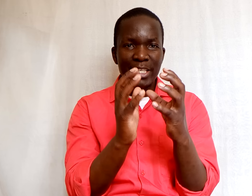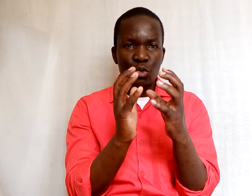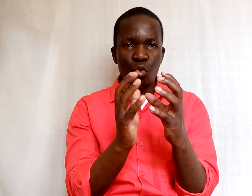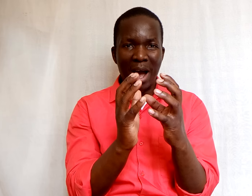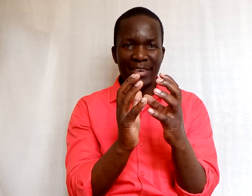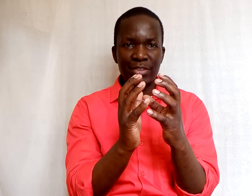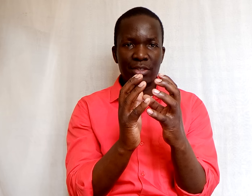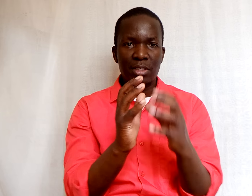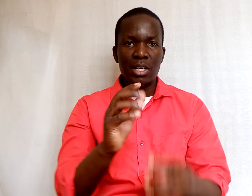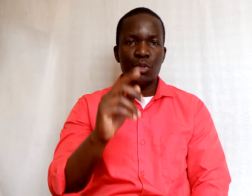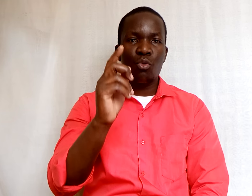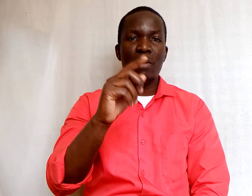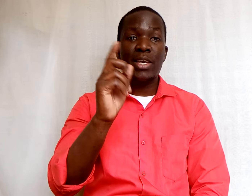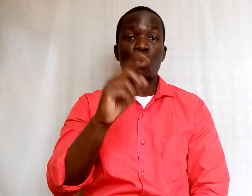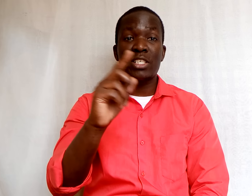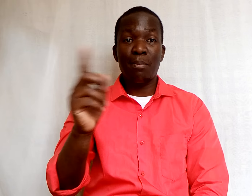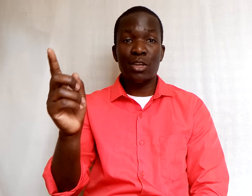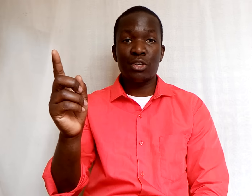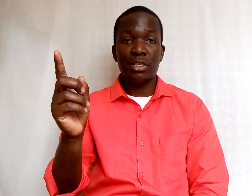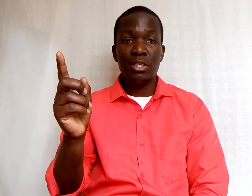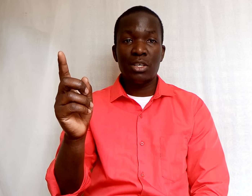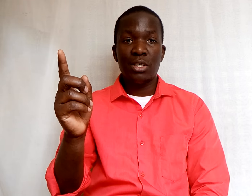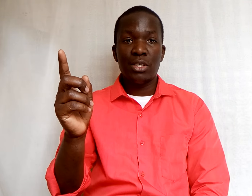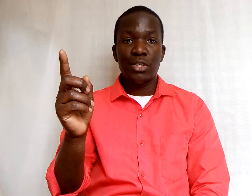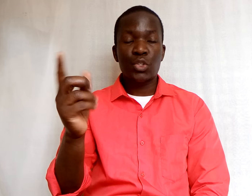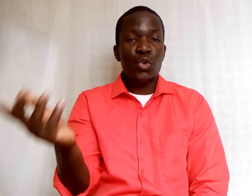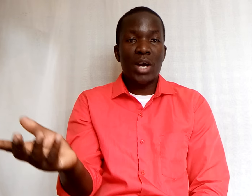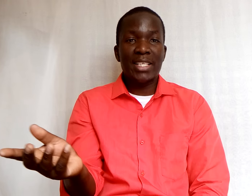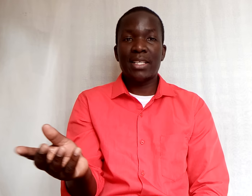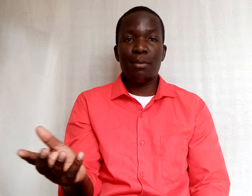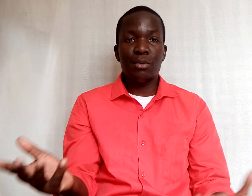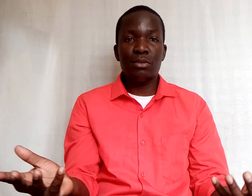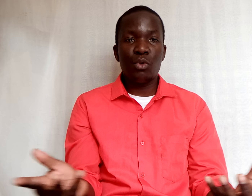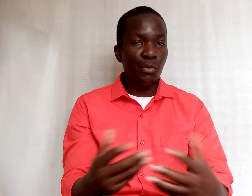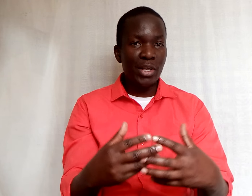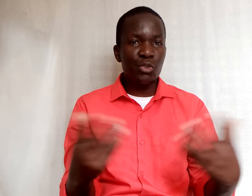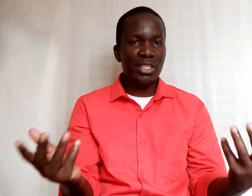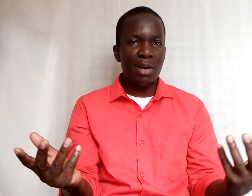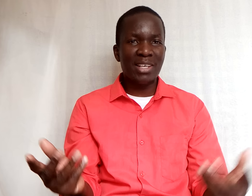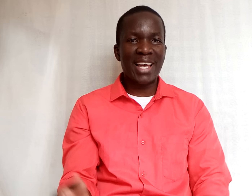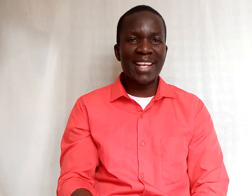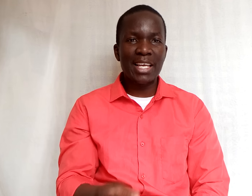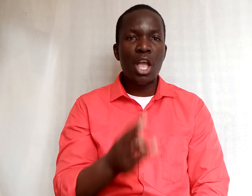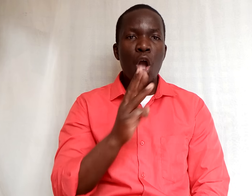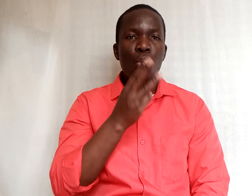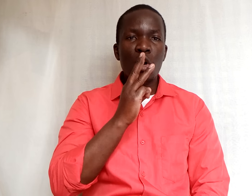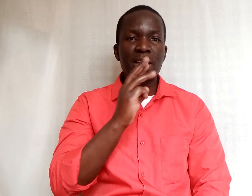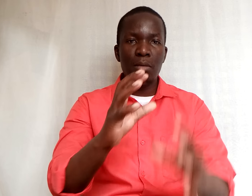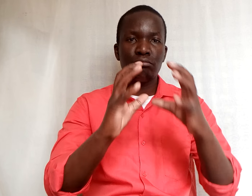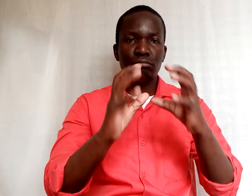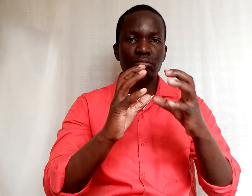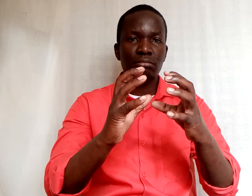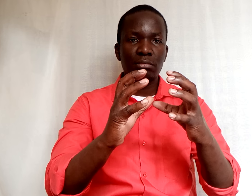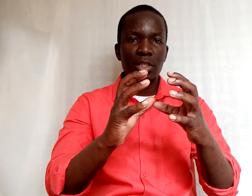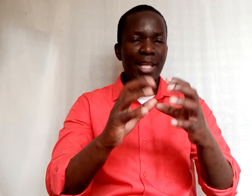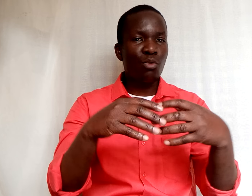two words to make watermelon. So you can, when you see someone signing water, that